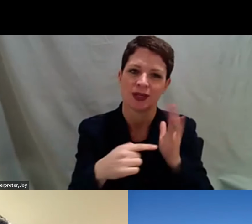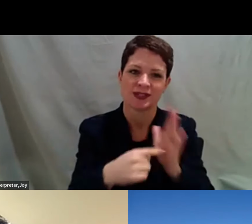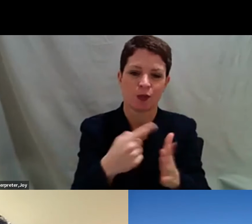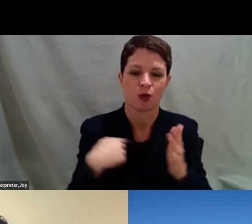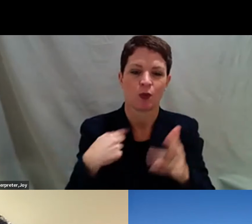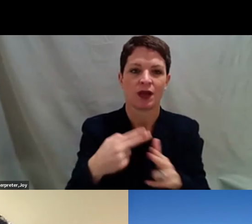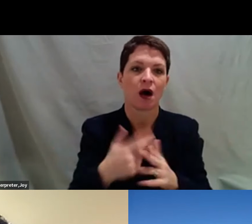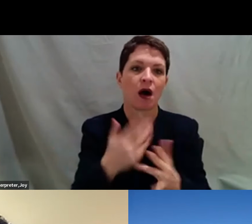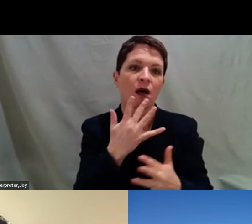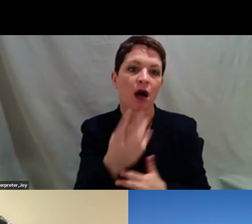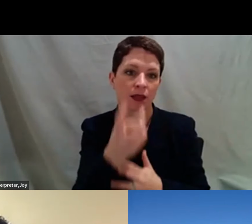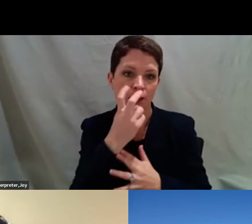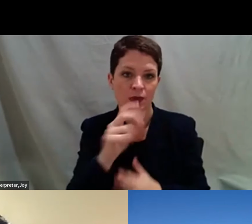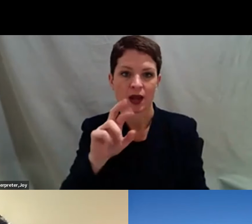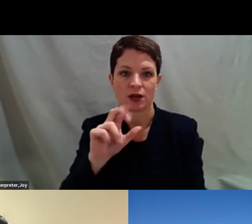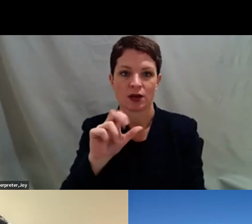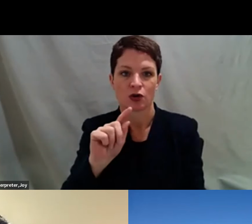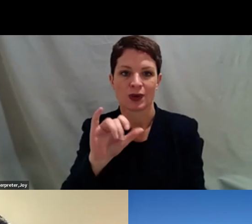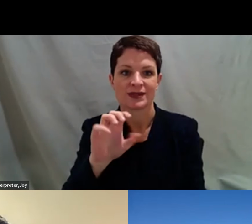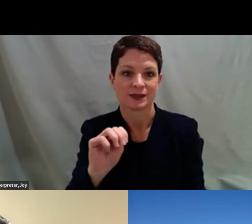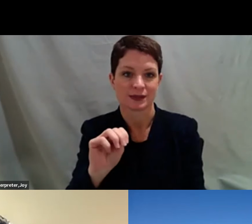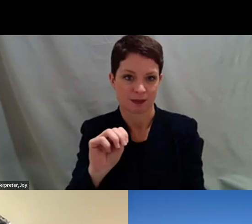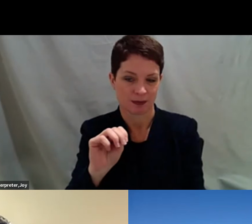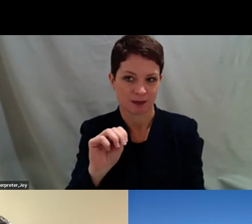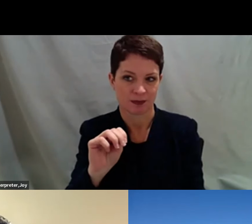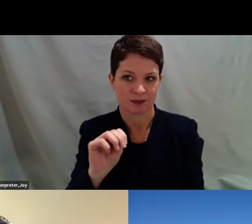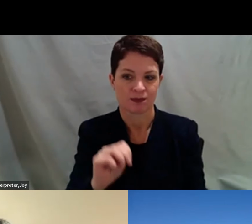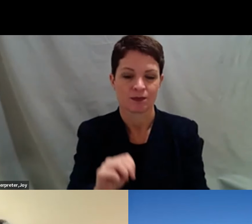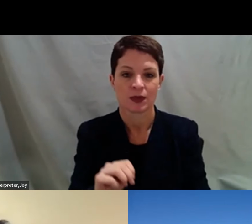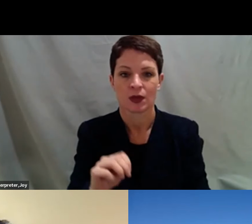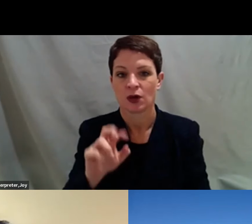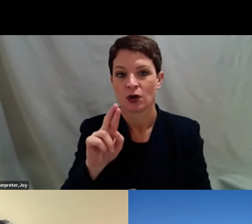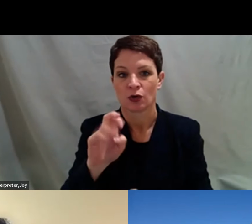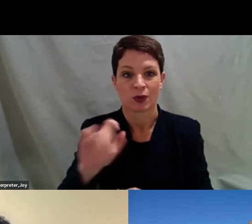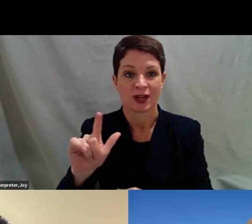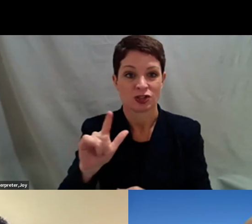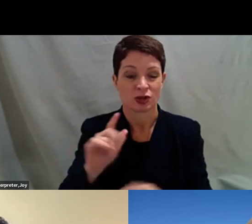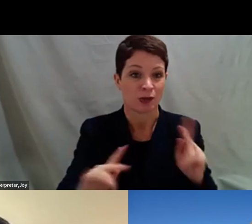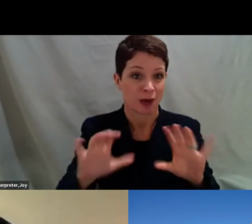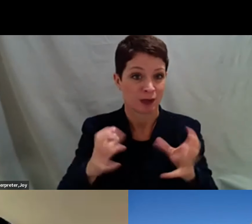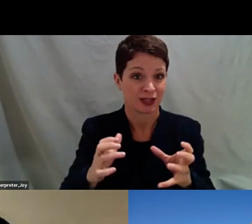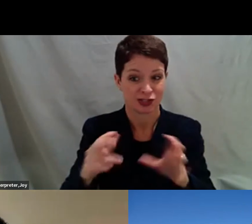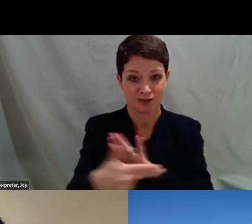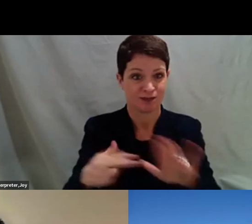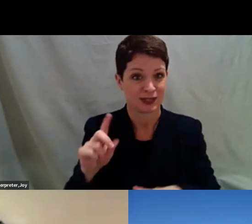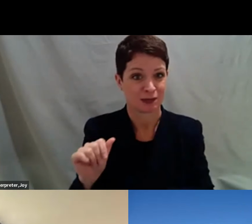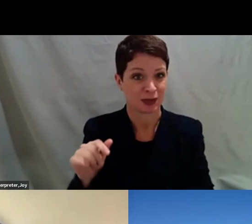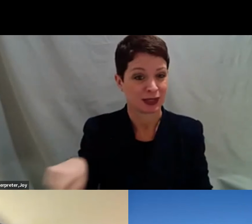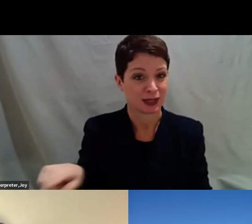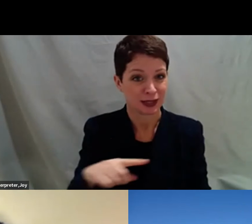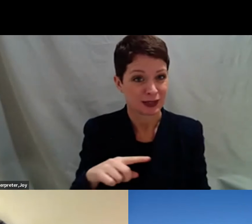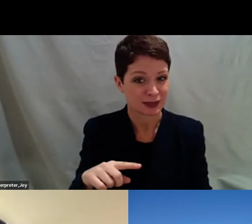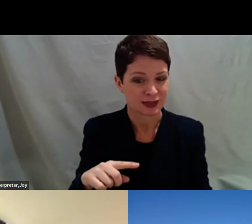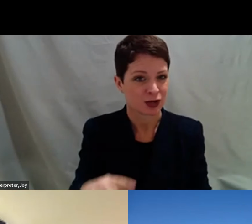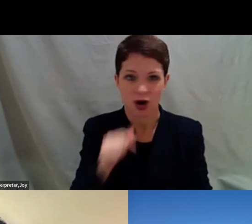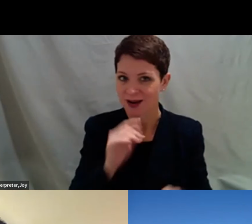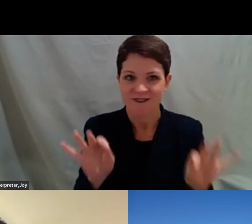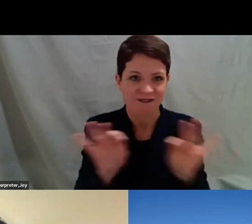call colorblind racism. And so it means that racialized populations' disabilities are just not